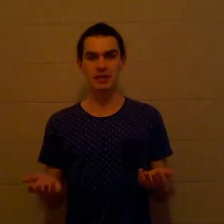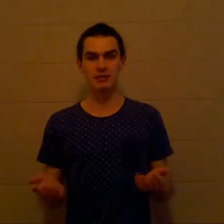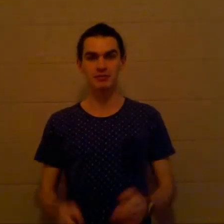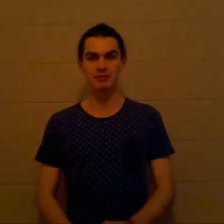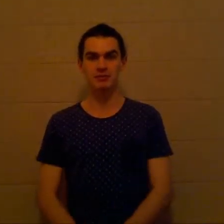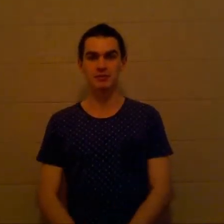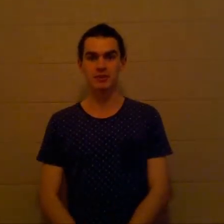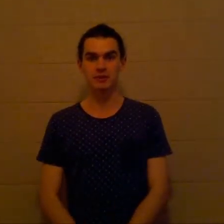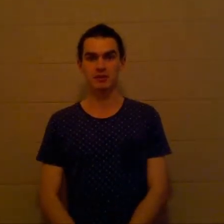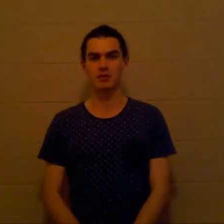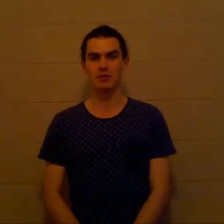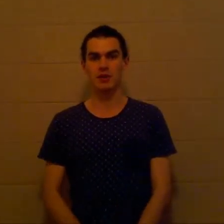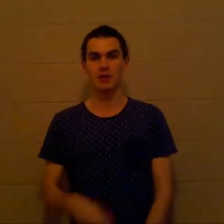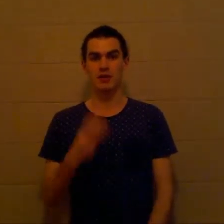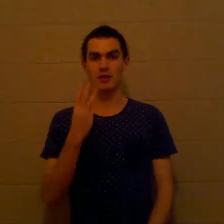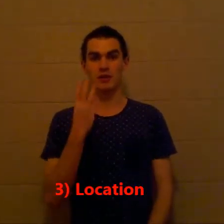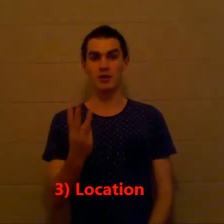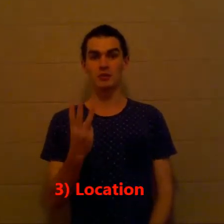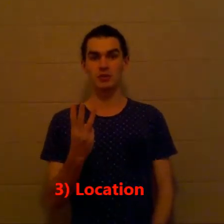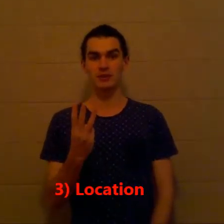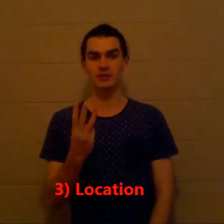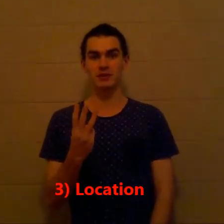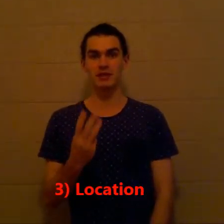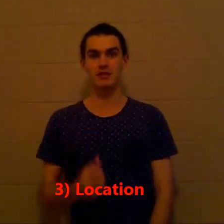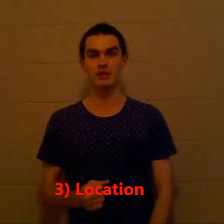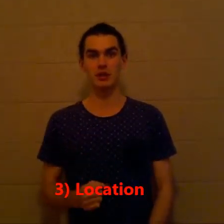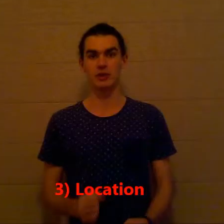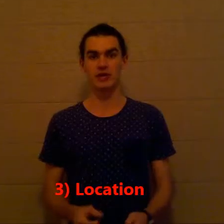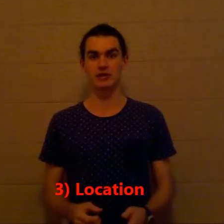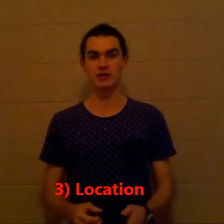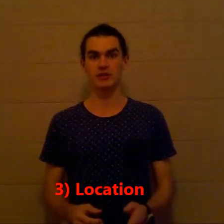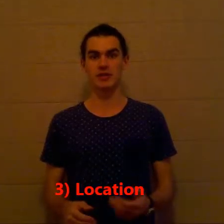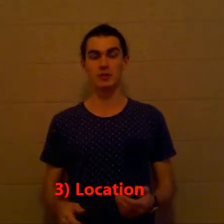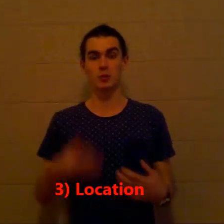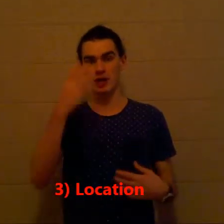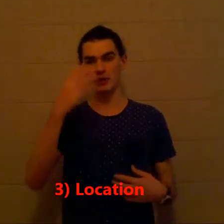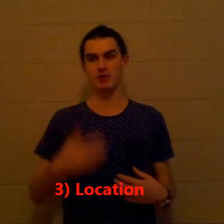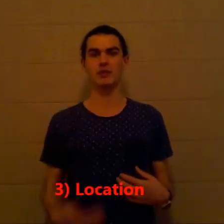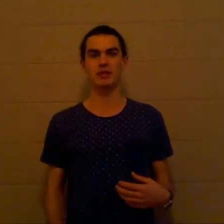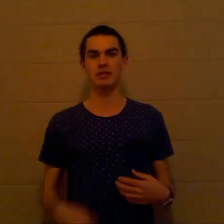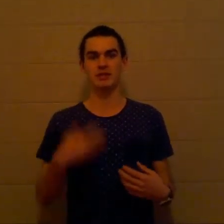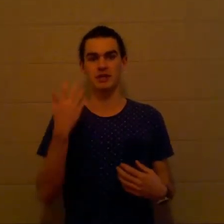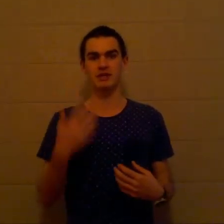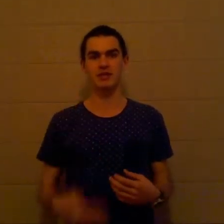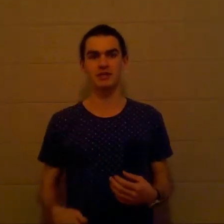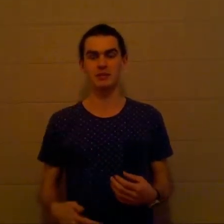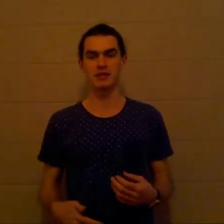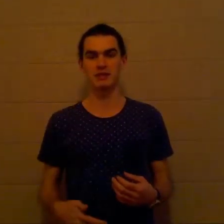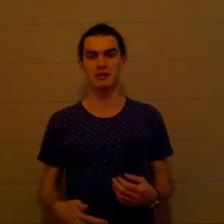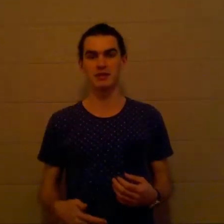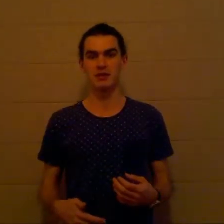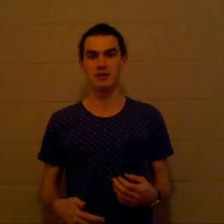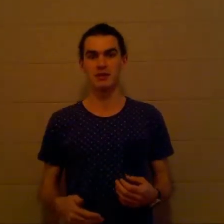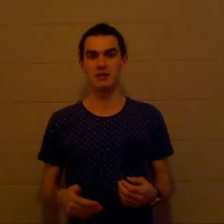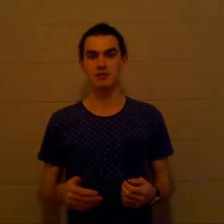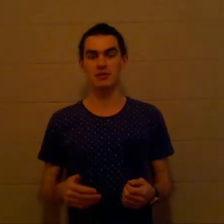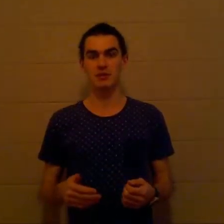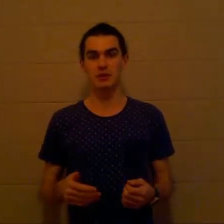meaning. The third parameter is location. So that's where on the body the sign takes place. So for this one,